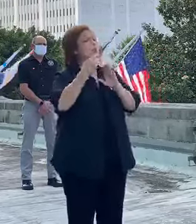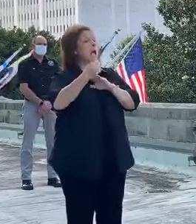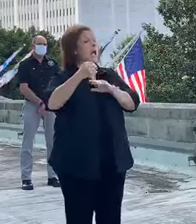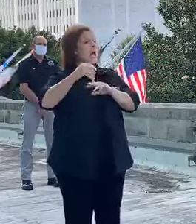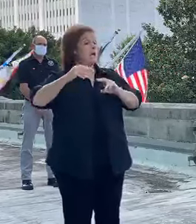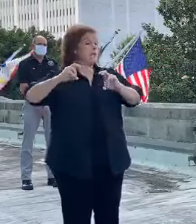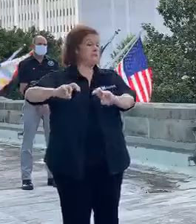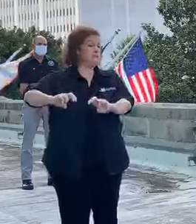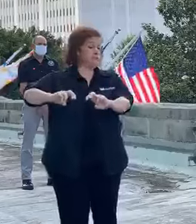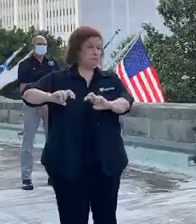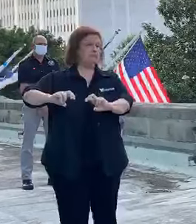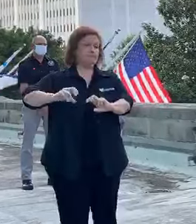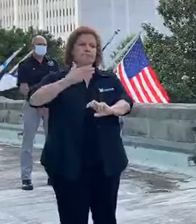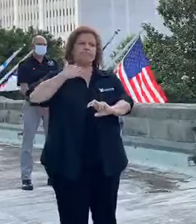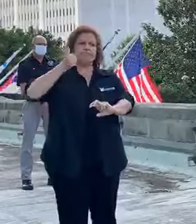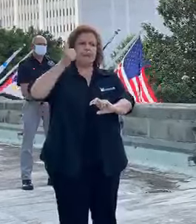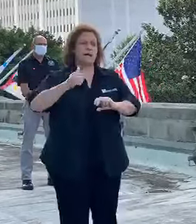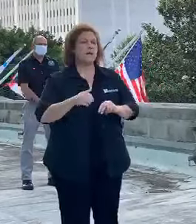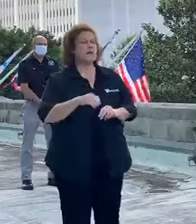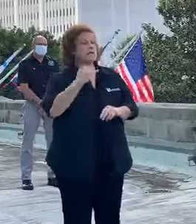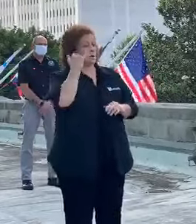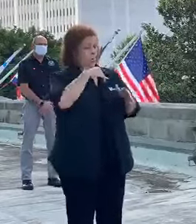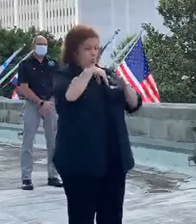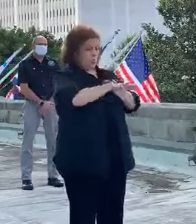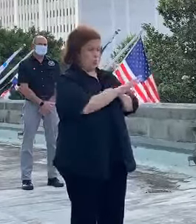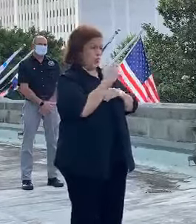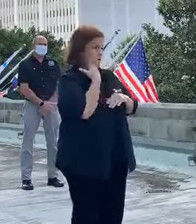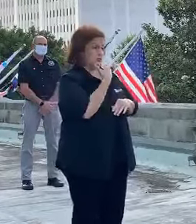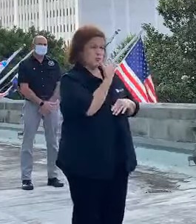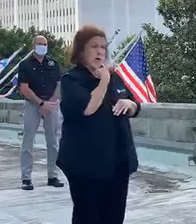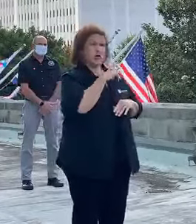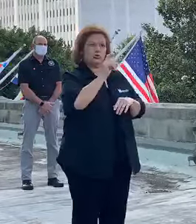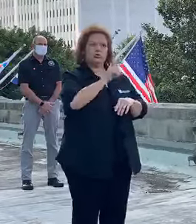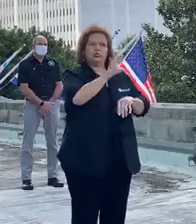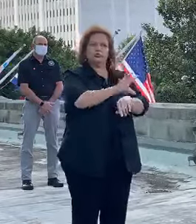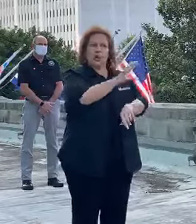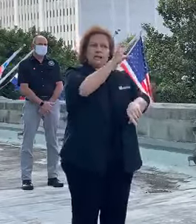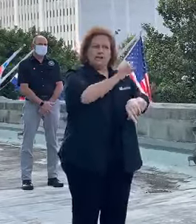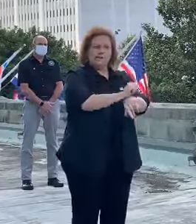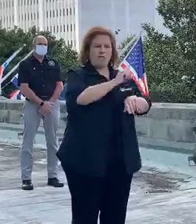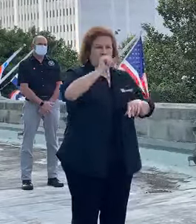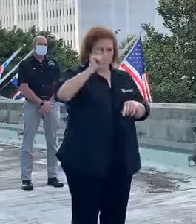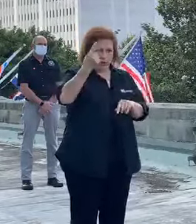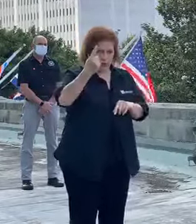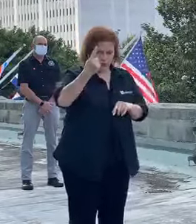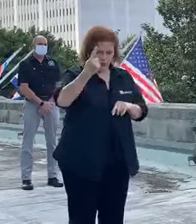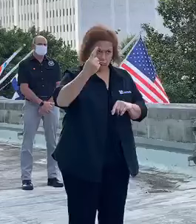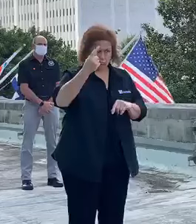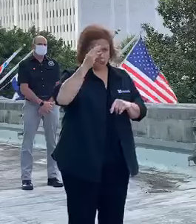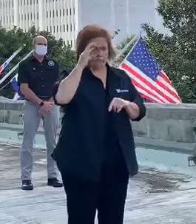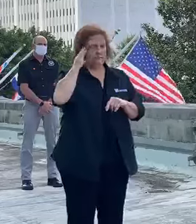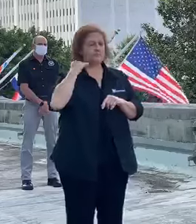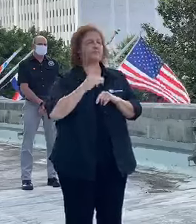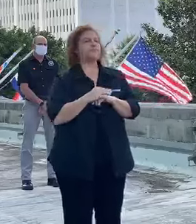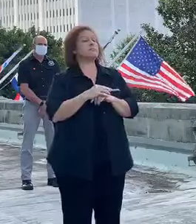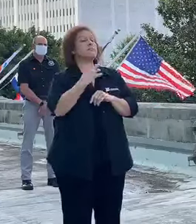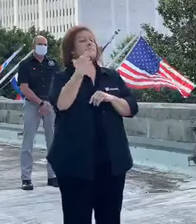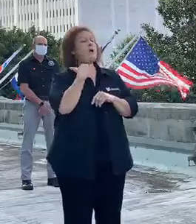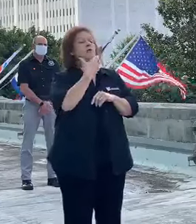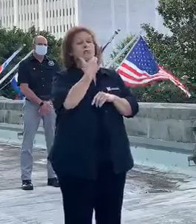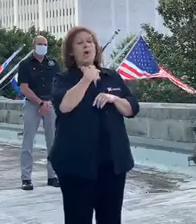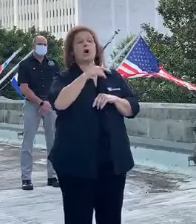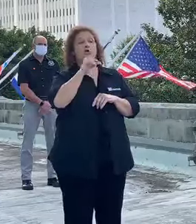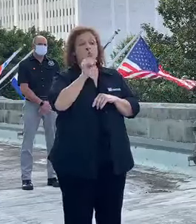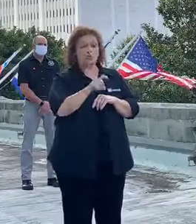strongly encouraged. Again, walk-in diners should be booked with a reservation on the spot. Restaurants